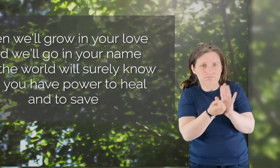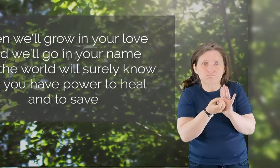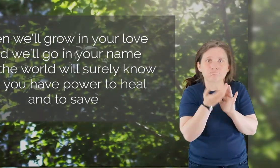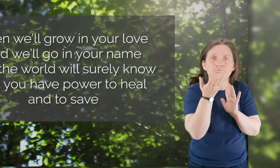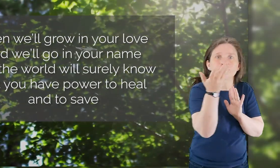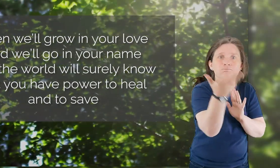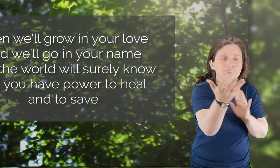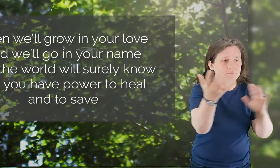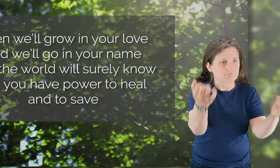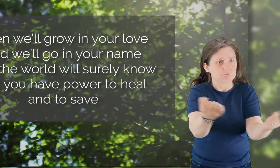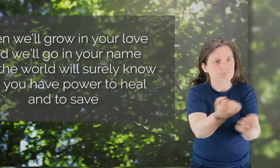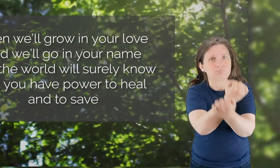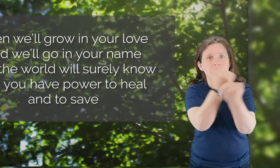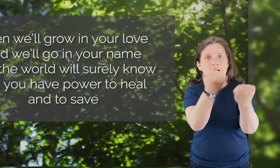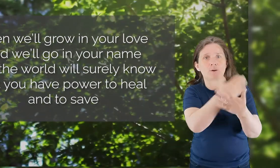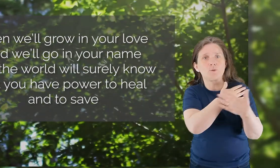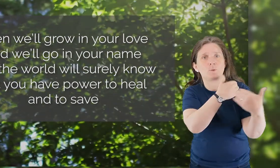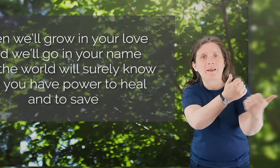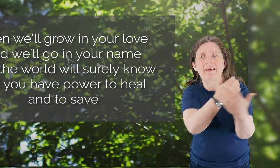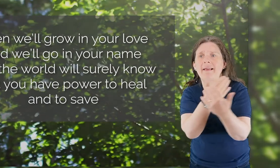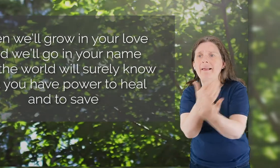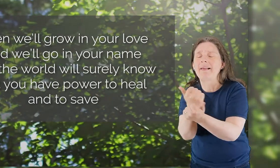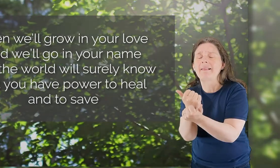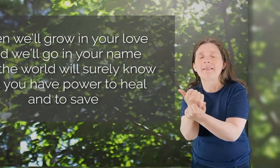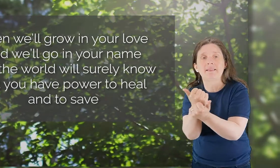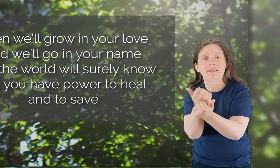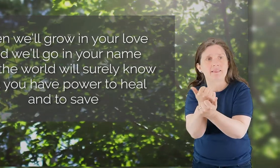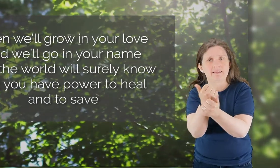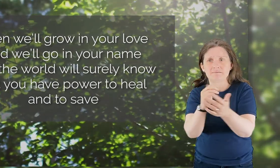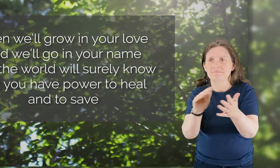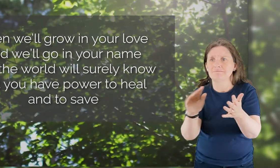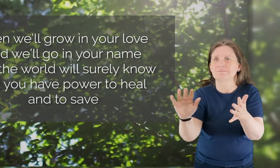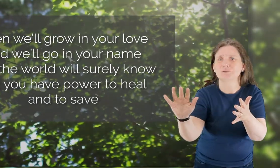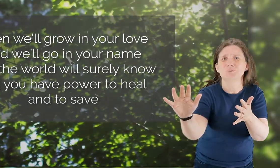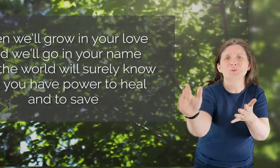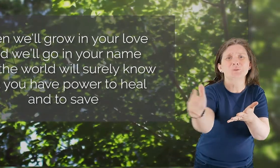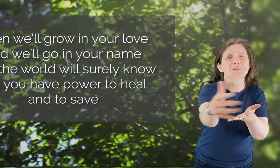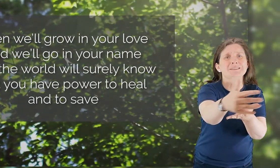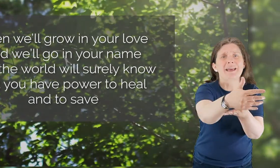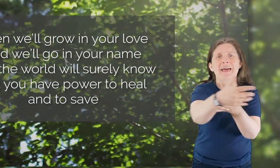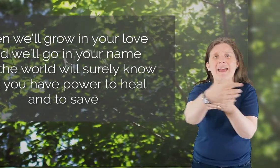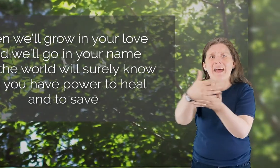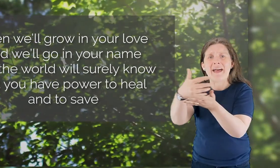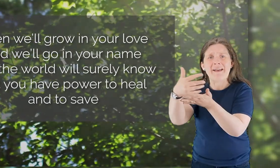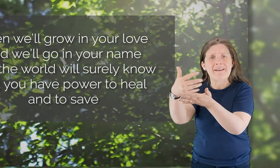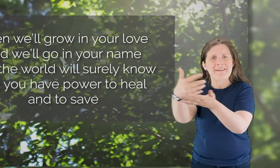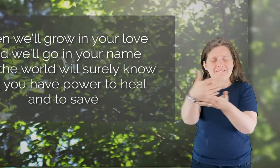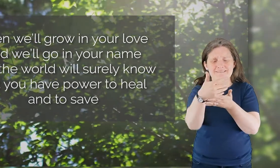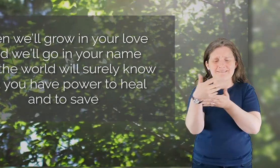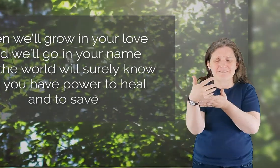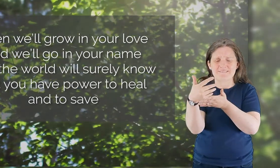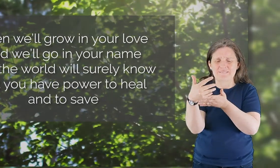that you have power that heal and to